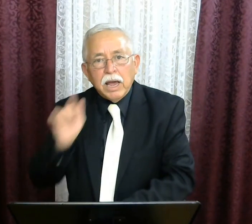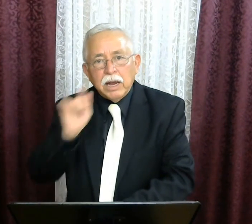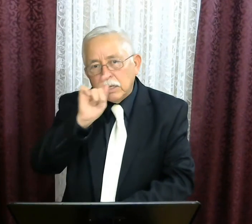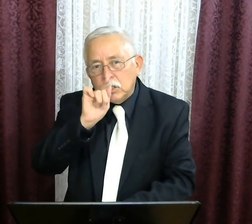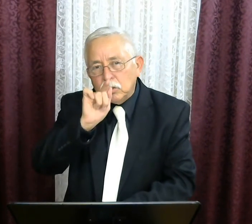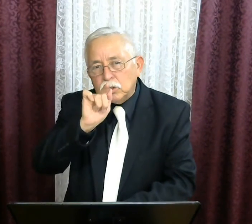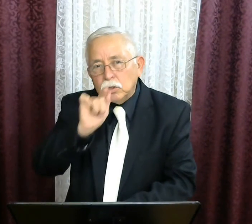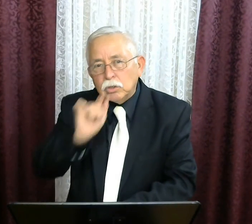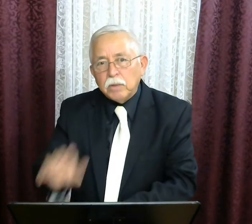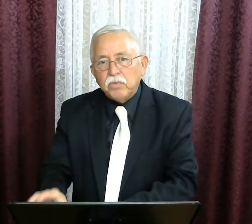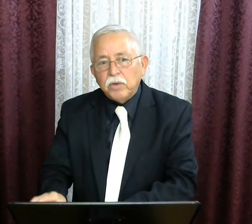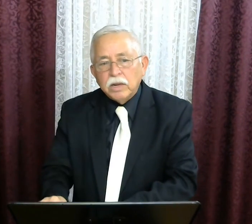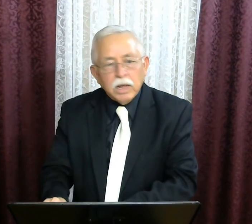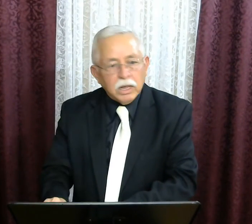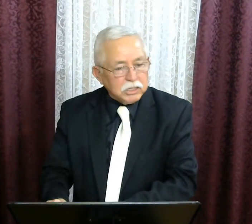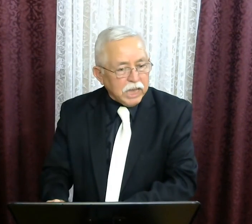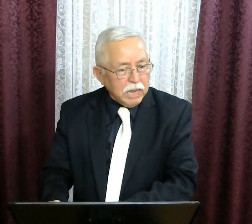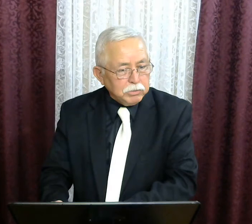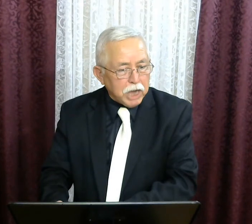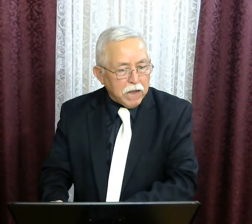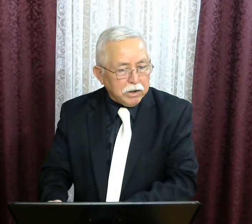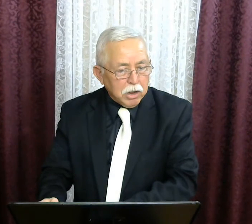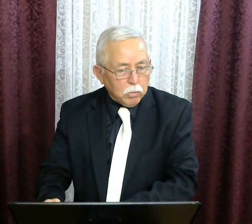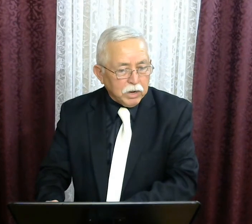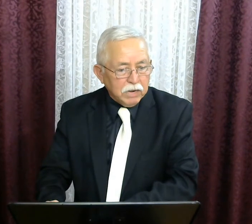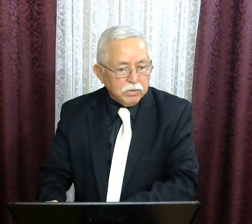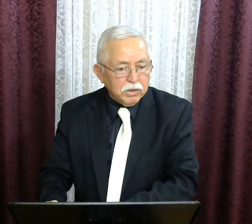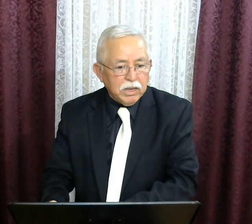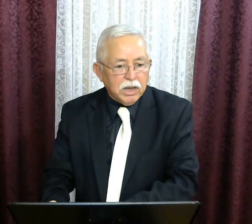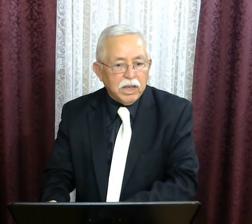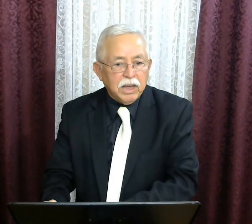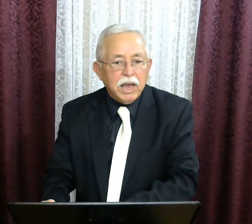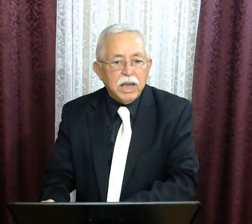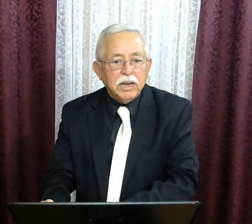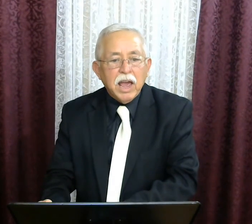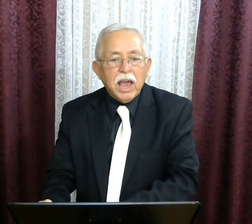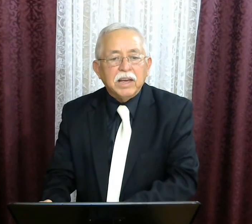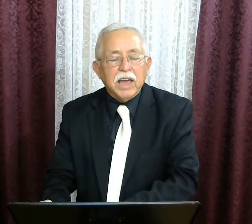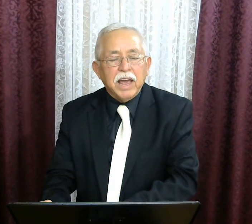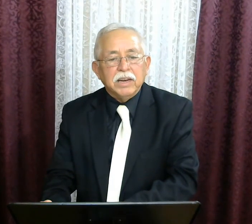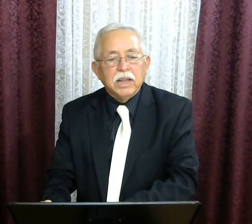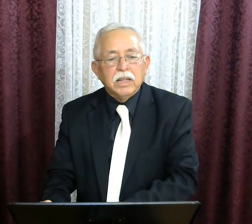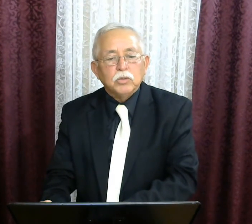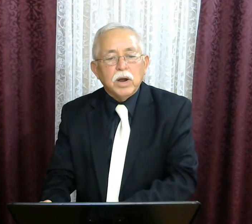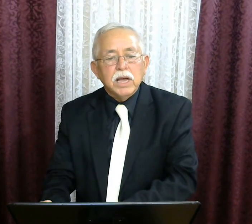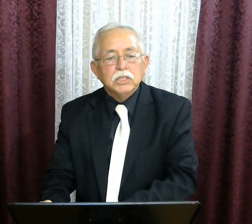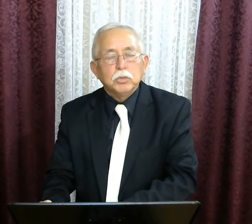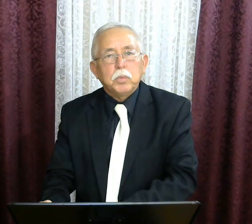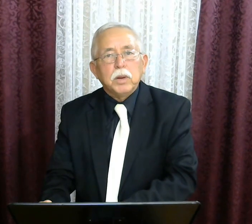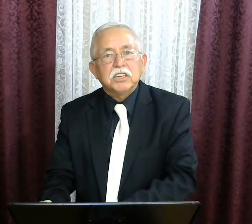see you soon, my friend, on the same channel. We're going to be here again and again, trying to please God